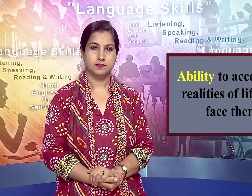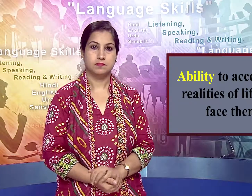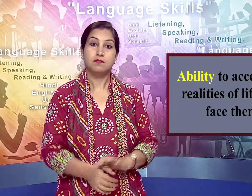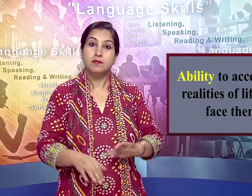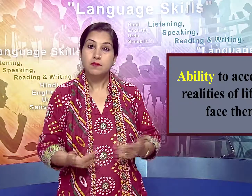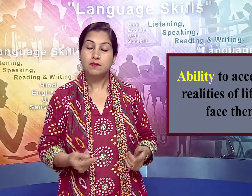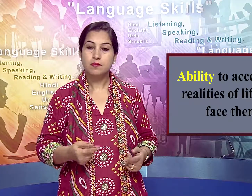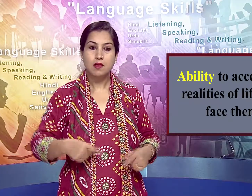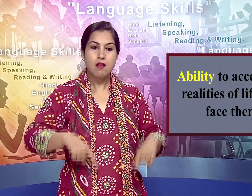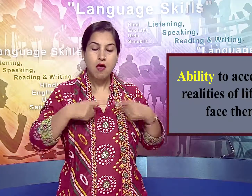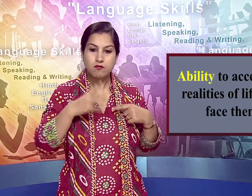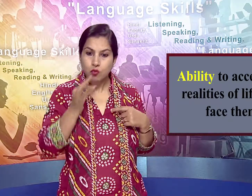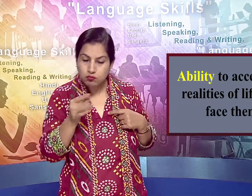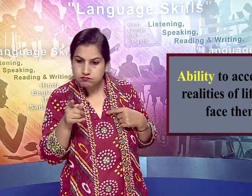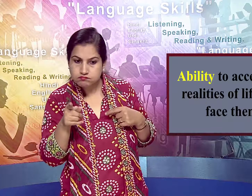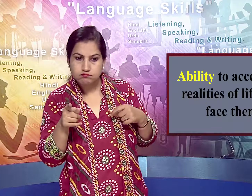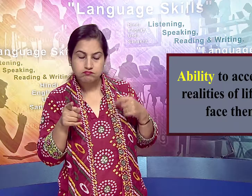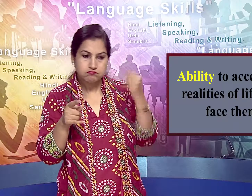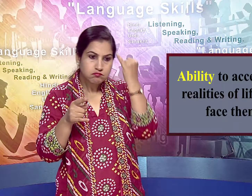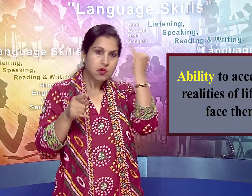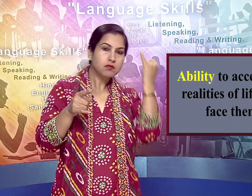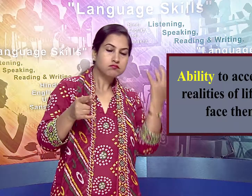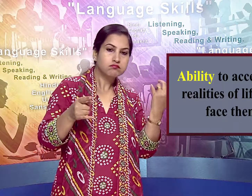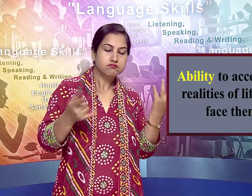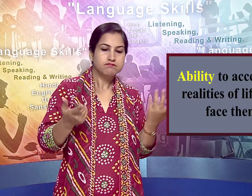Ability to accept the realities of life and face them.